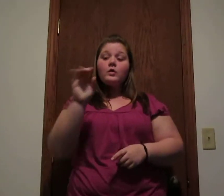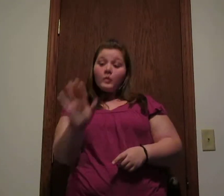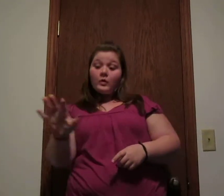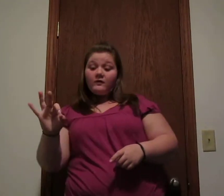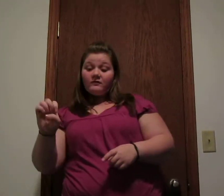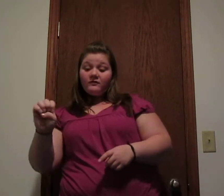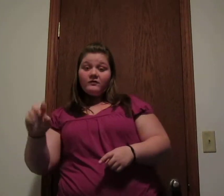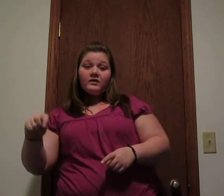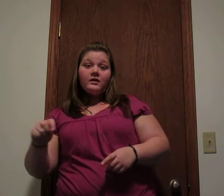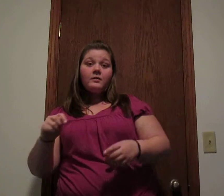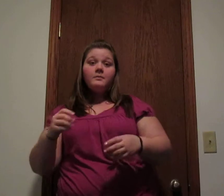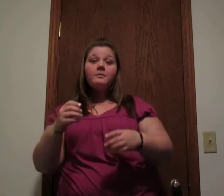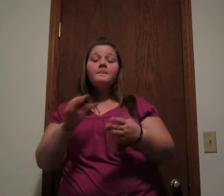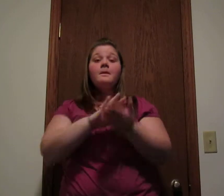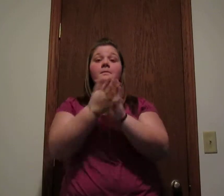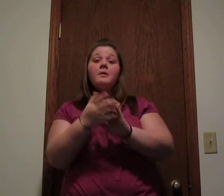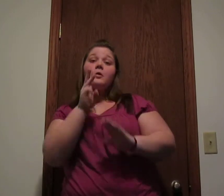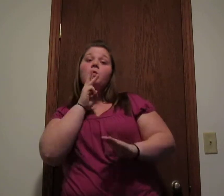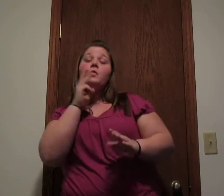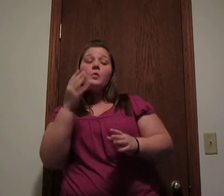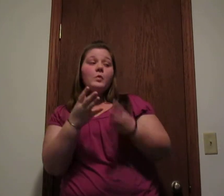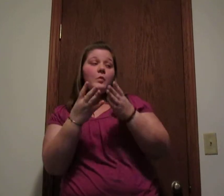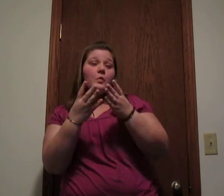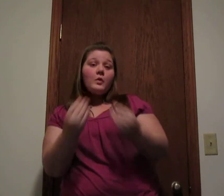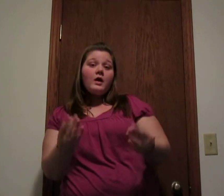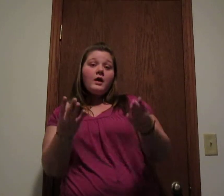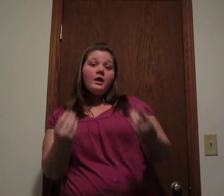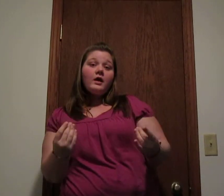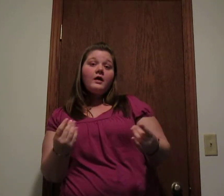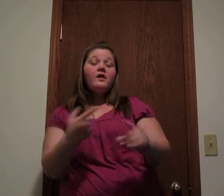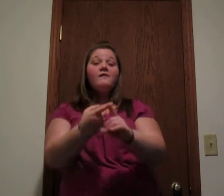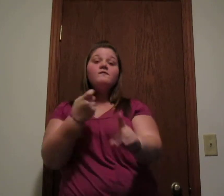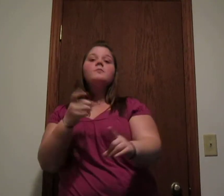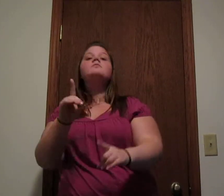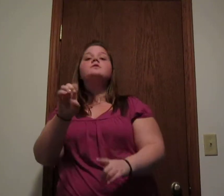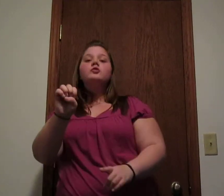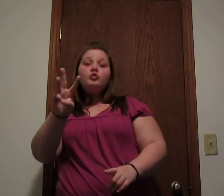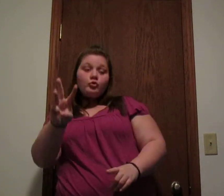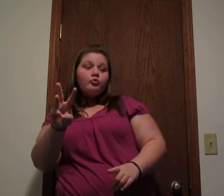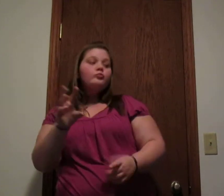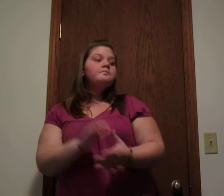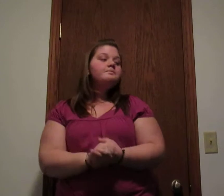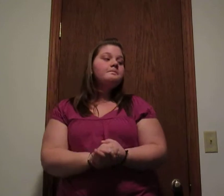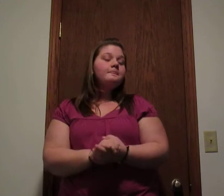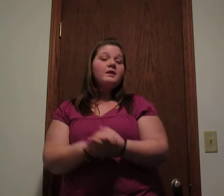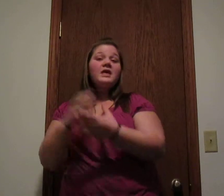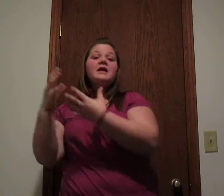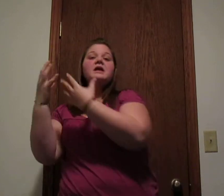out of the atmosphere that has collected on the grass. That's one example. Another example of condensation, I'm sure you've all experienced.